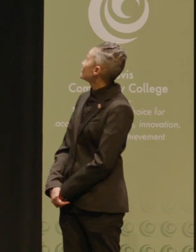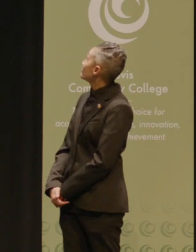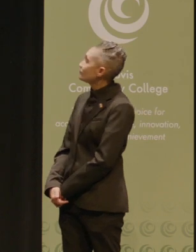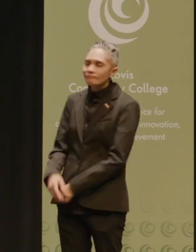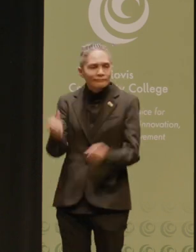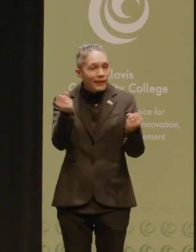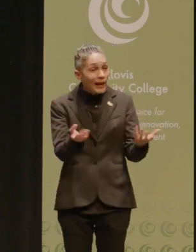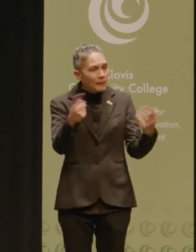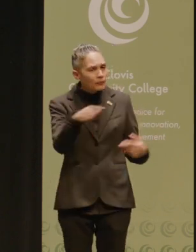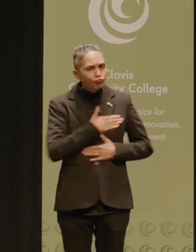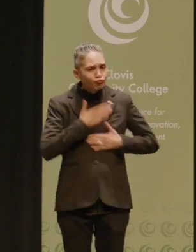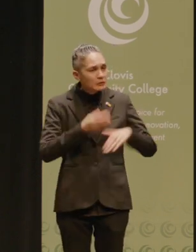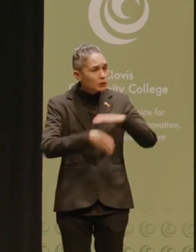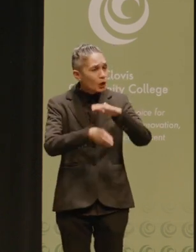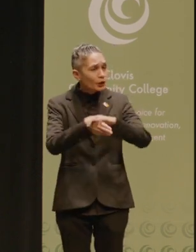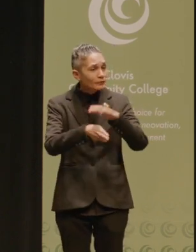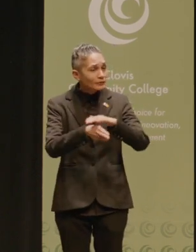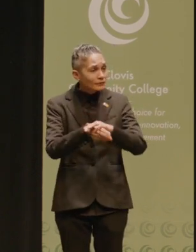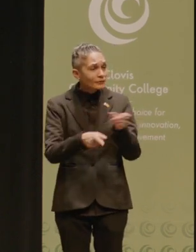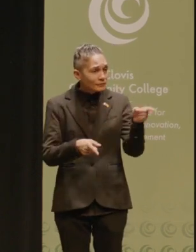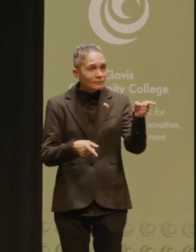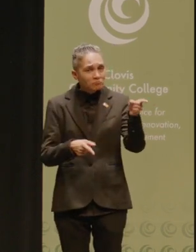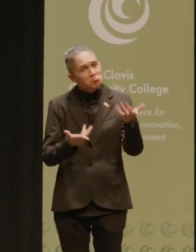how many of you are soccer fans? Woo!